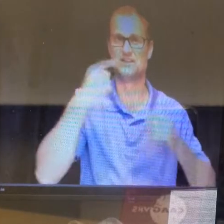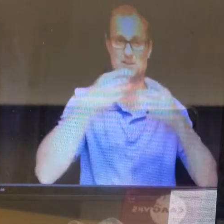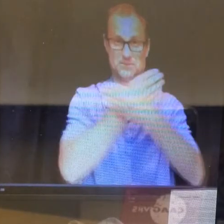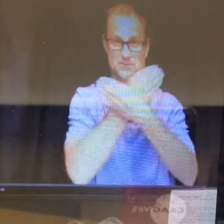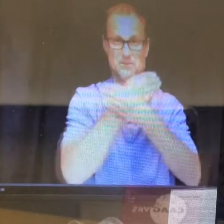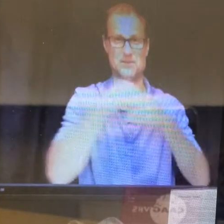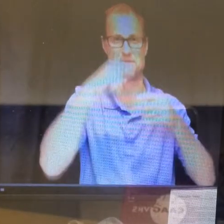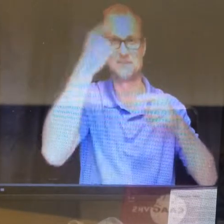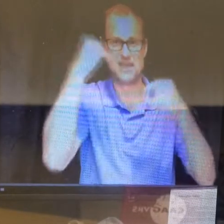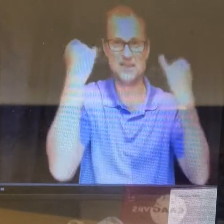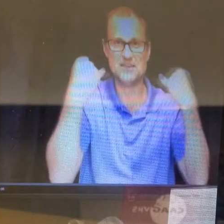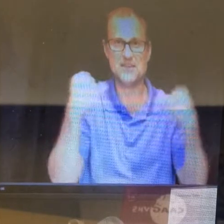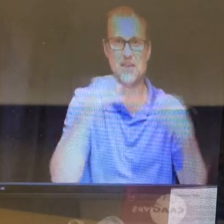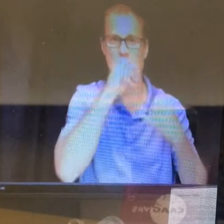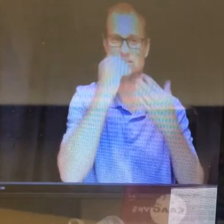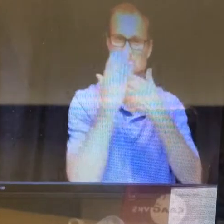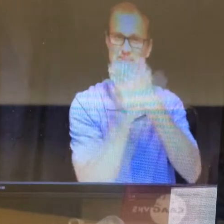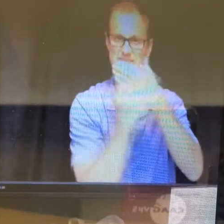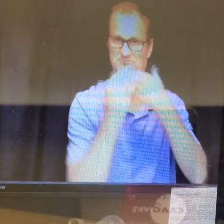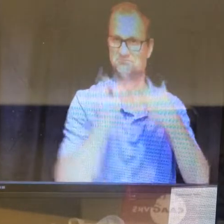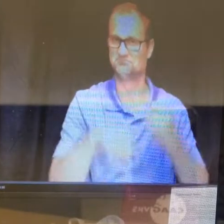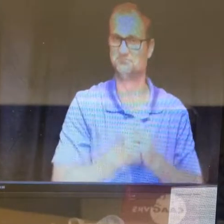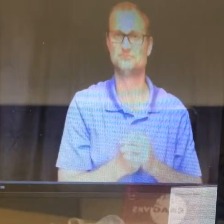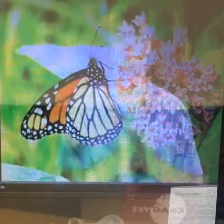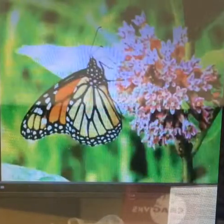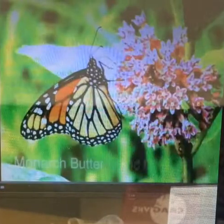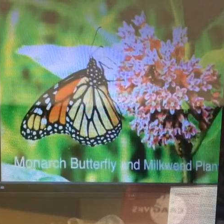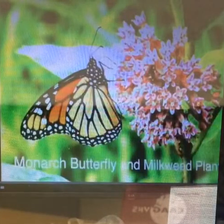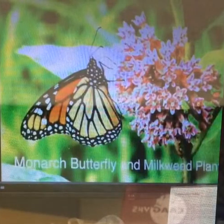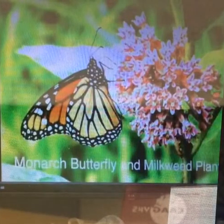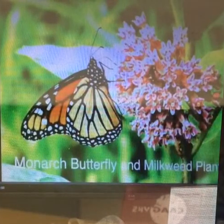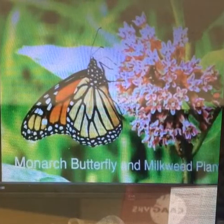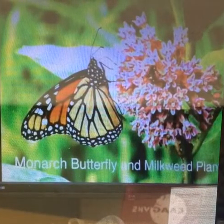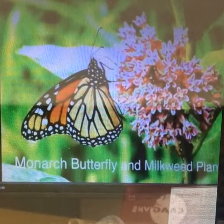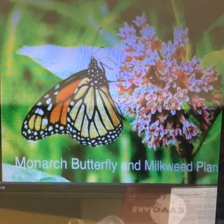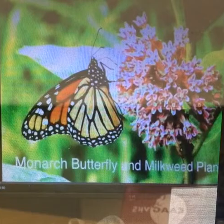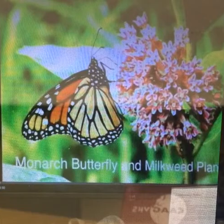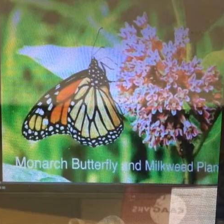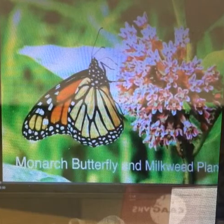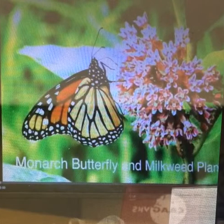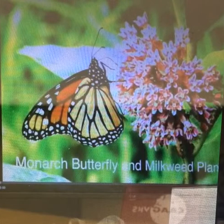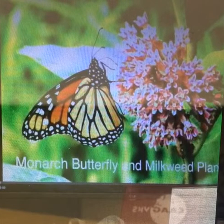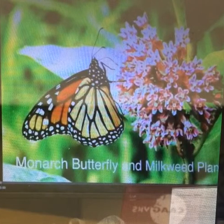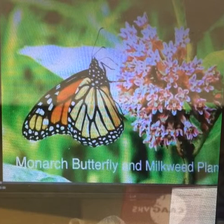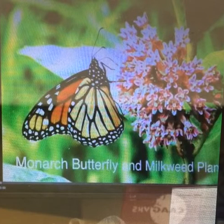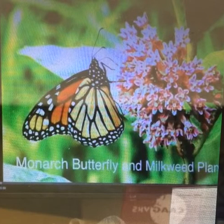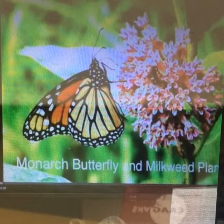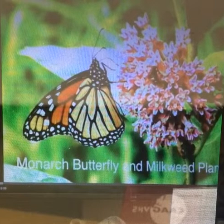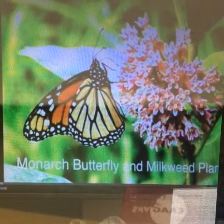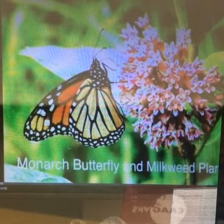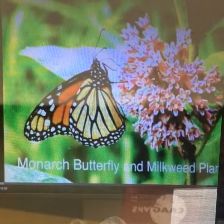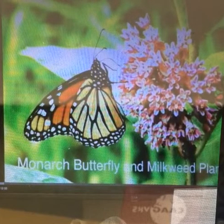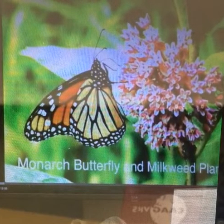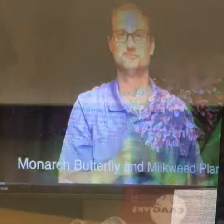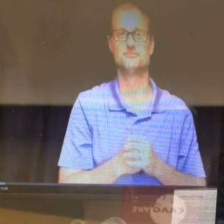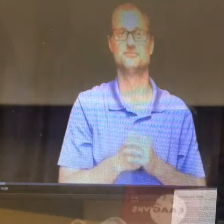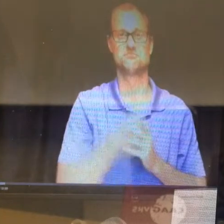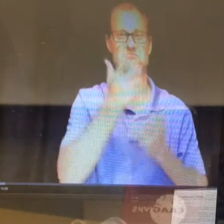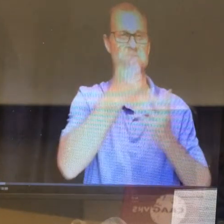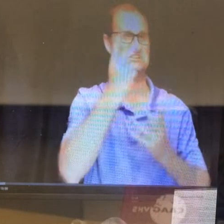So monarch butterflies are orange and black, and their wings have this beautiful sort of stained glass pattern on them. Here you see a